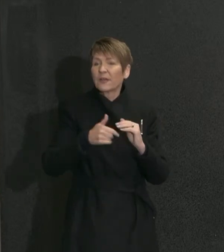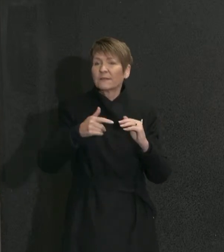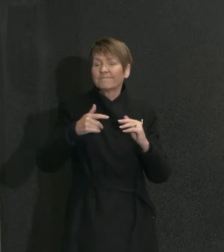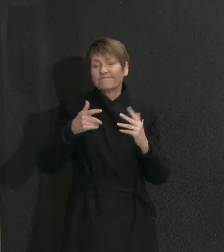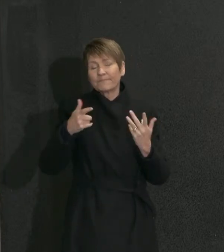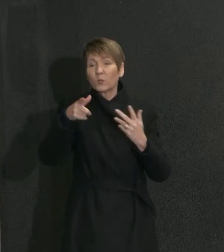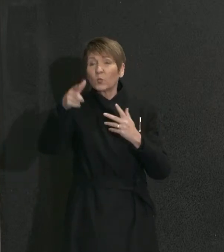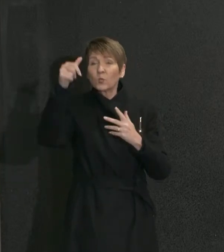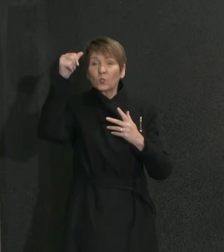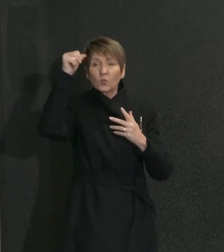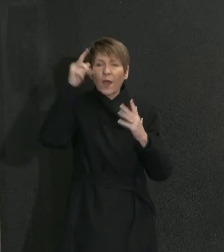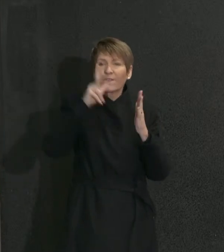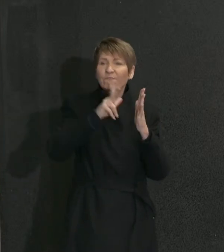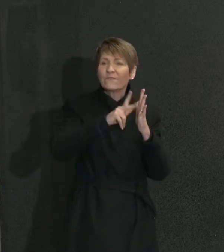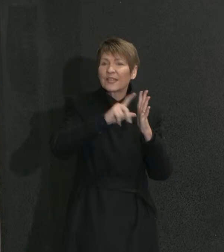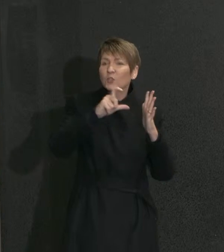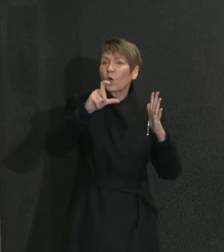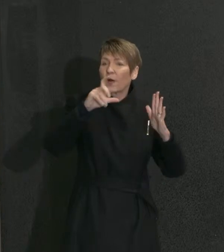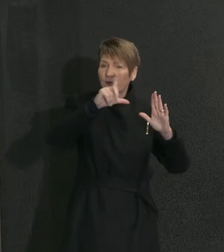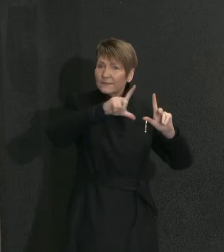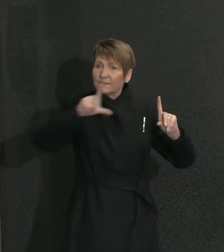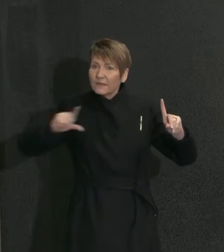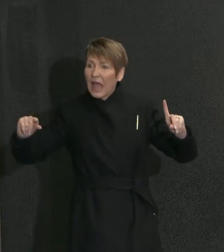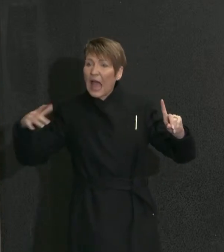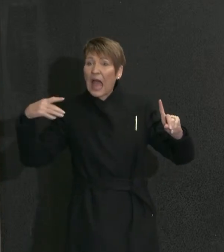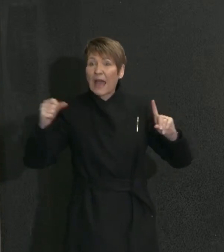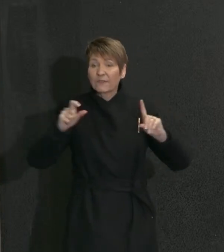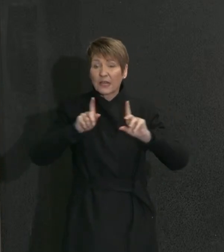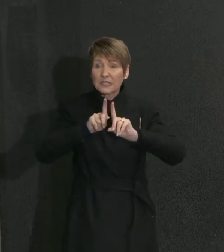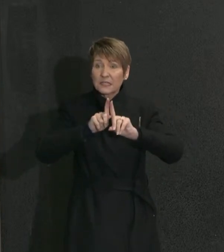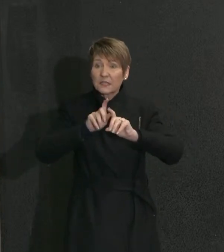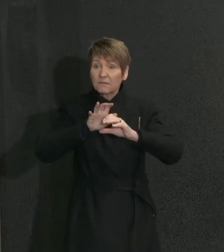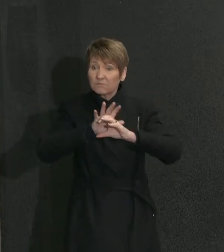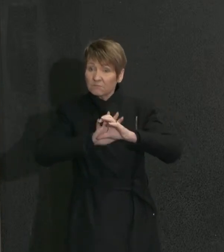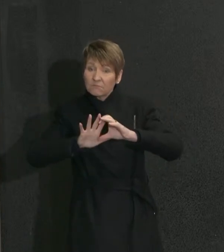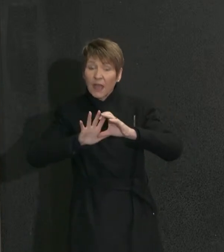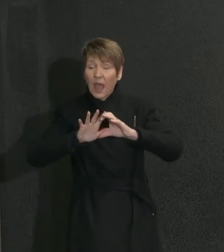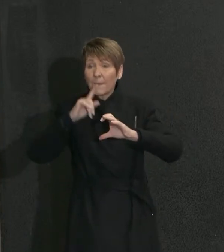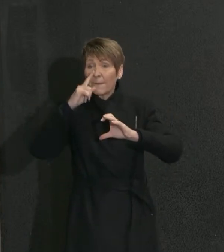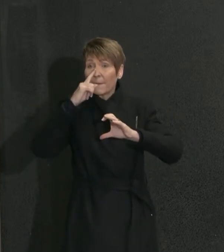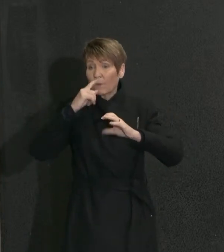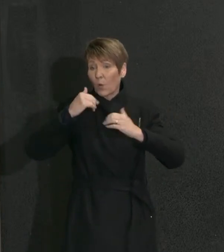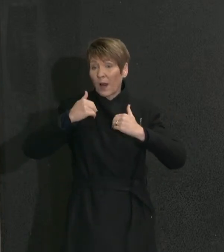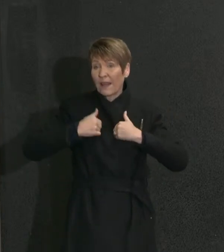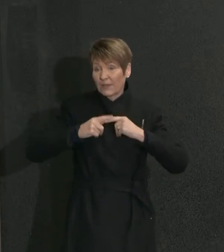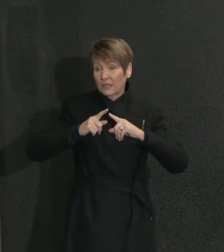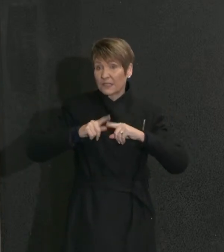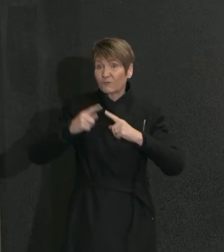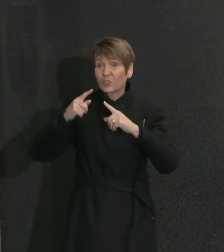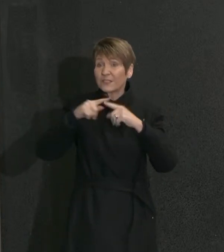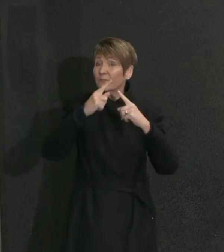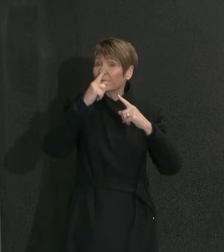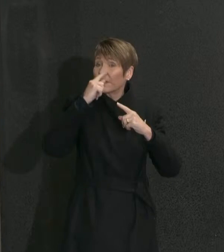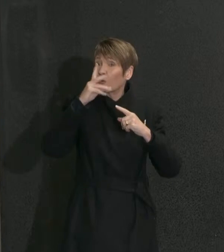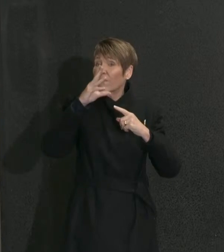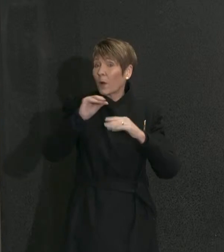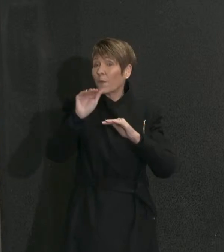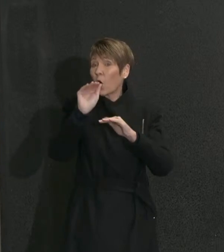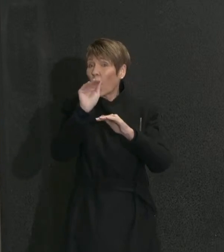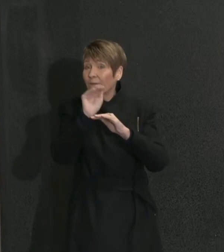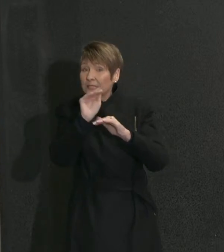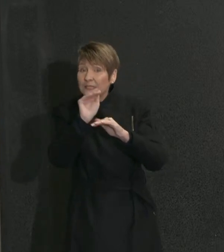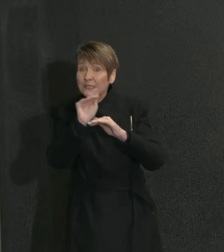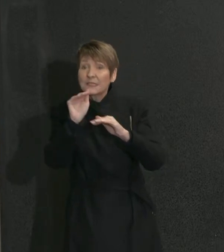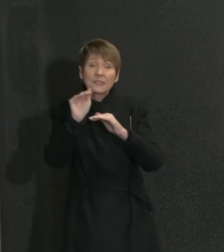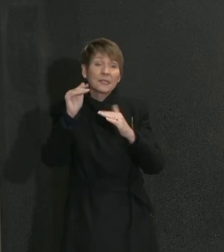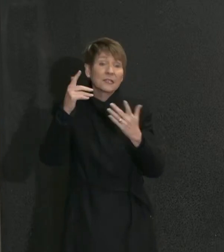there seems to be maybe a miscommunication, or do you feel that the message, the health message, is getting through